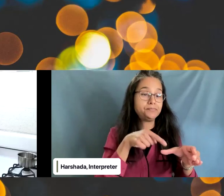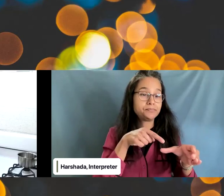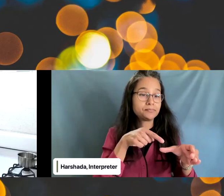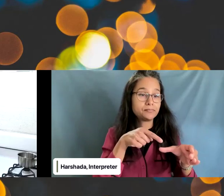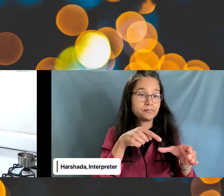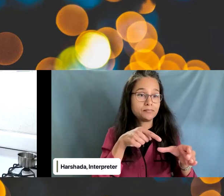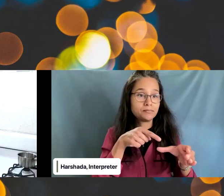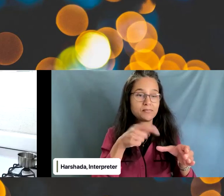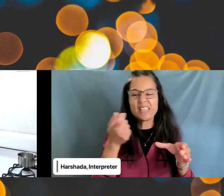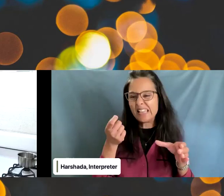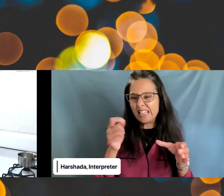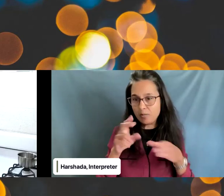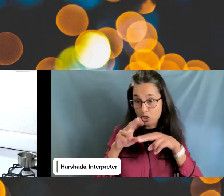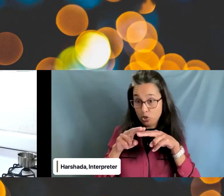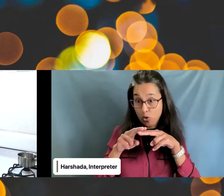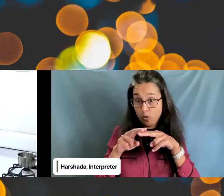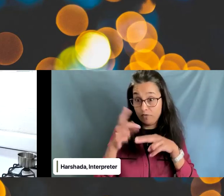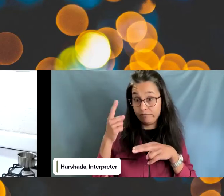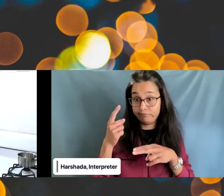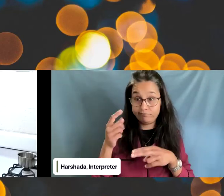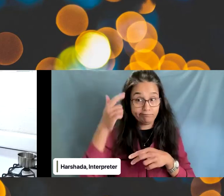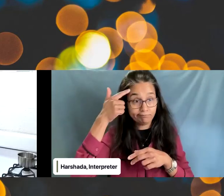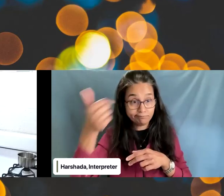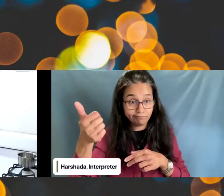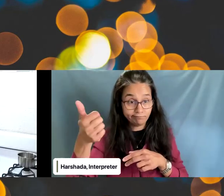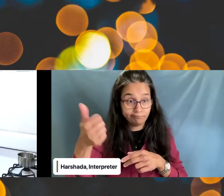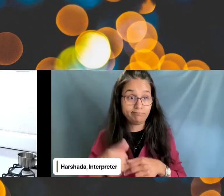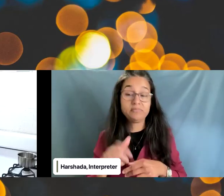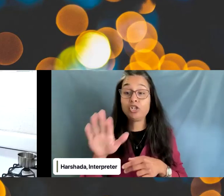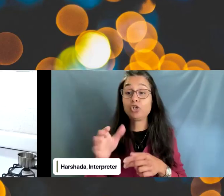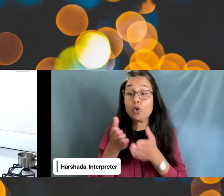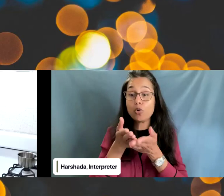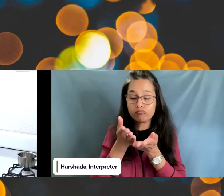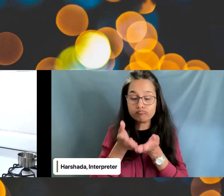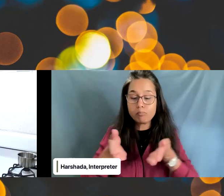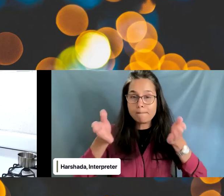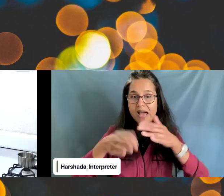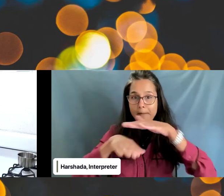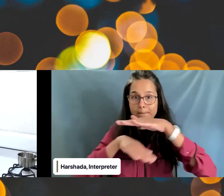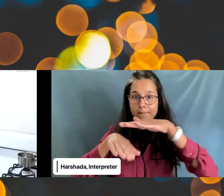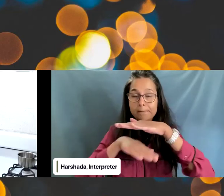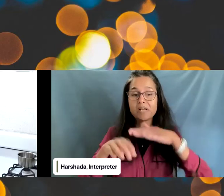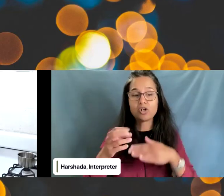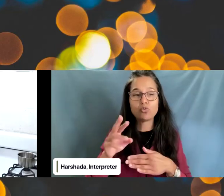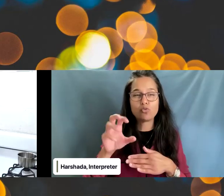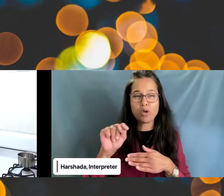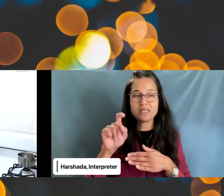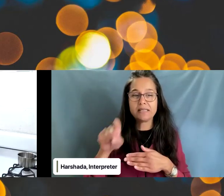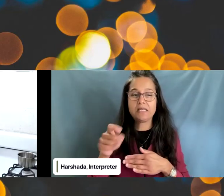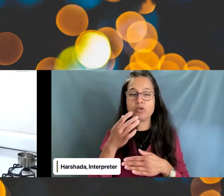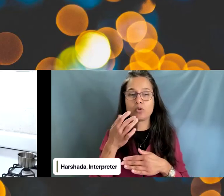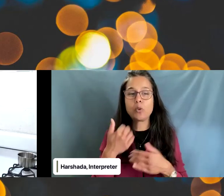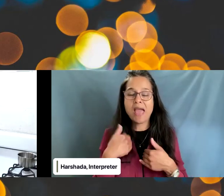pinch of salt, because you want the crust to have a little bit of saltiness. So just a little pinch of salt in the flour sugar mixture.